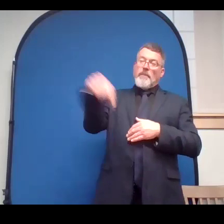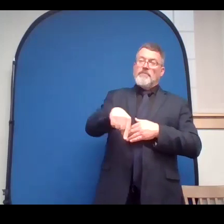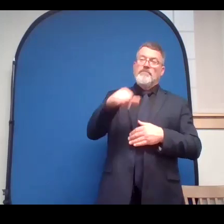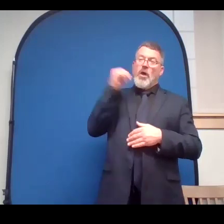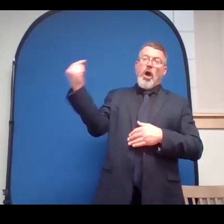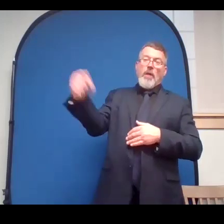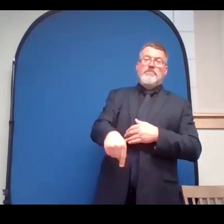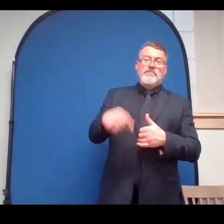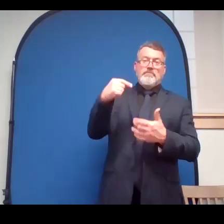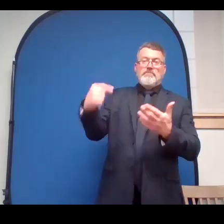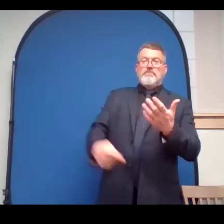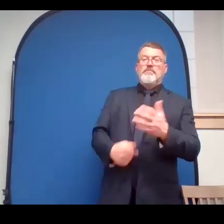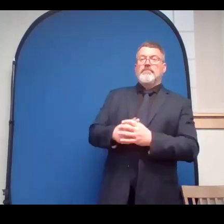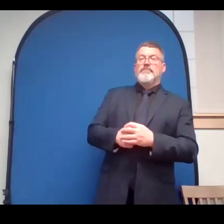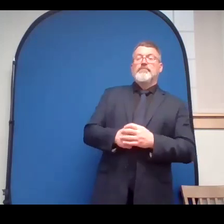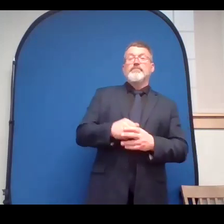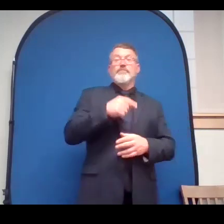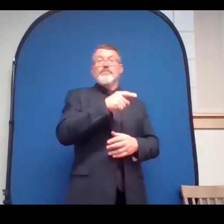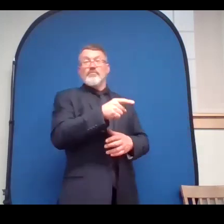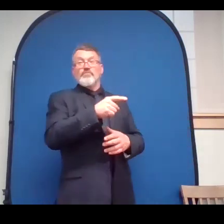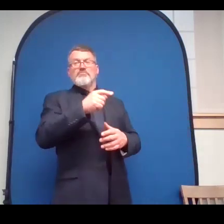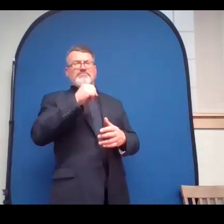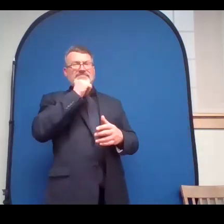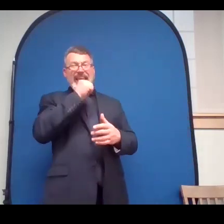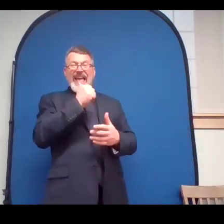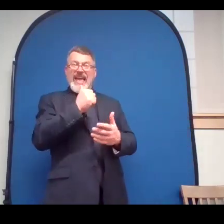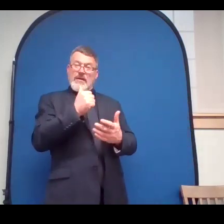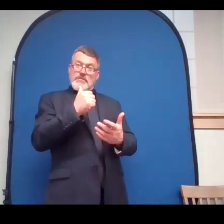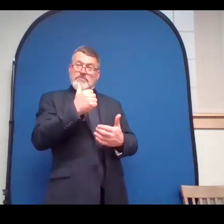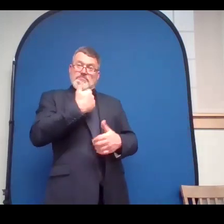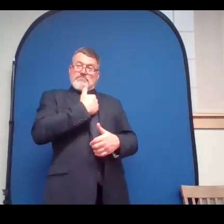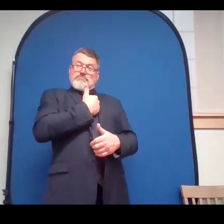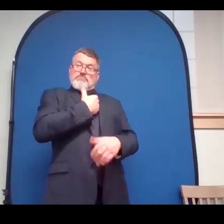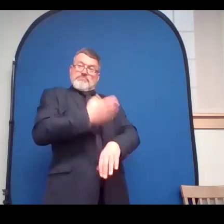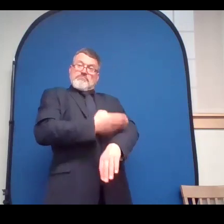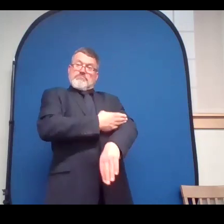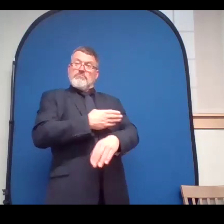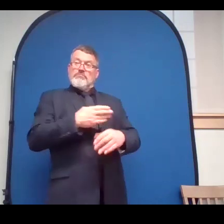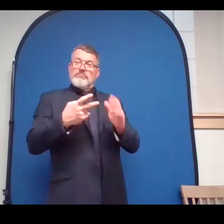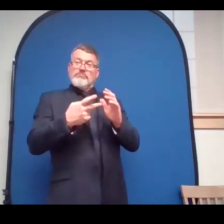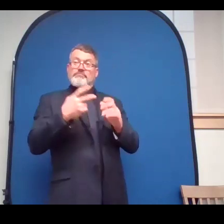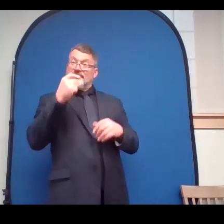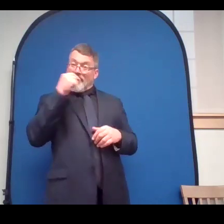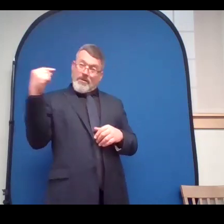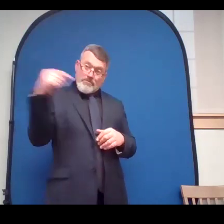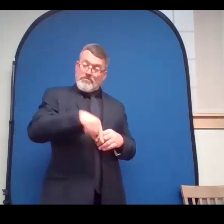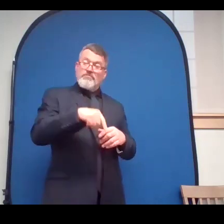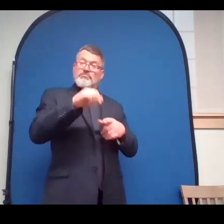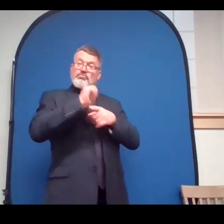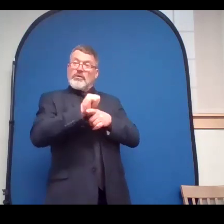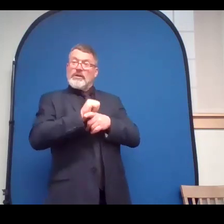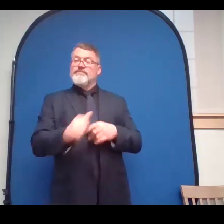himself out by cooperating was not showing up at drill? Correct. And the discharge was going to be